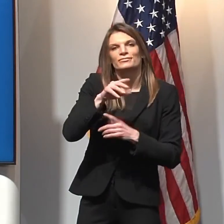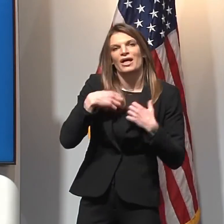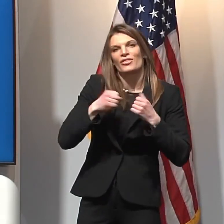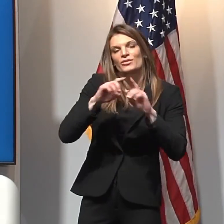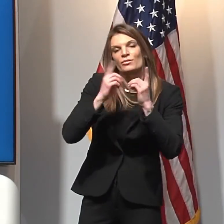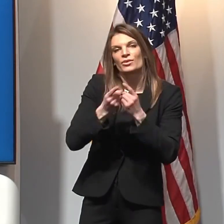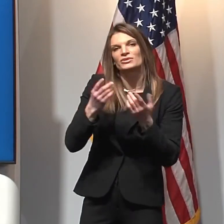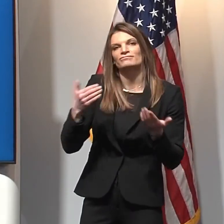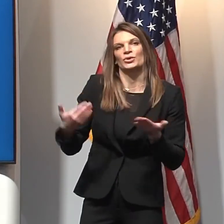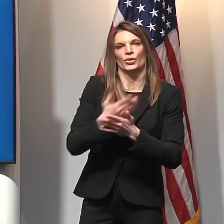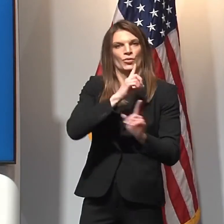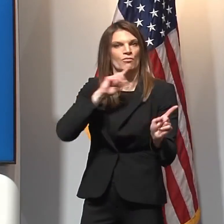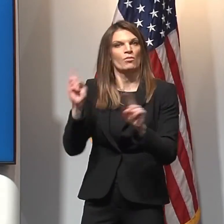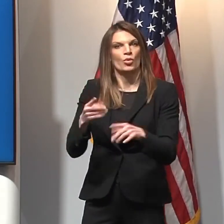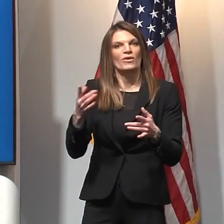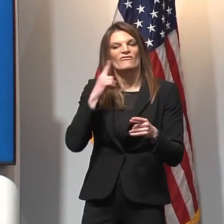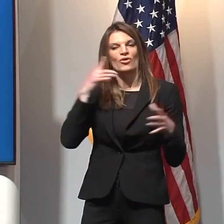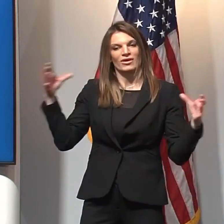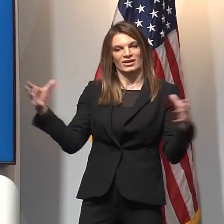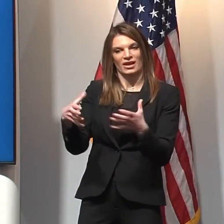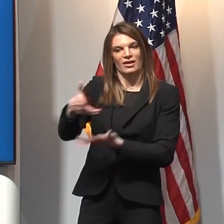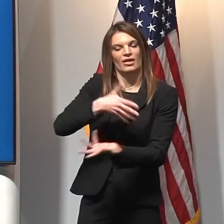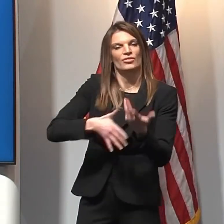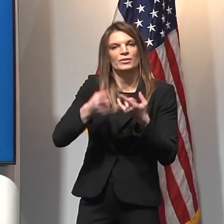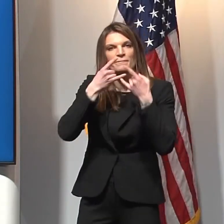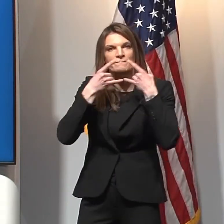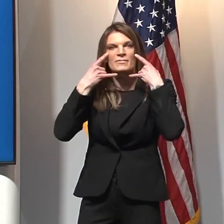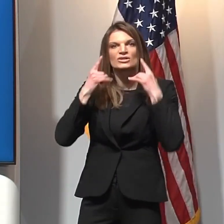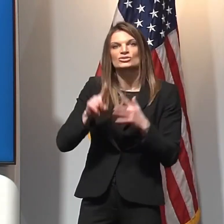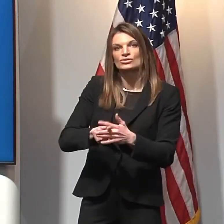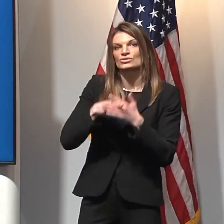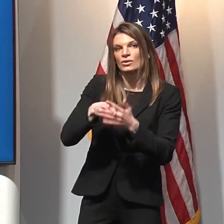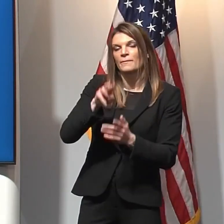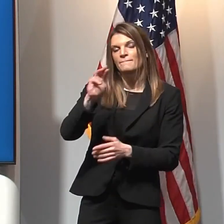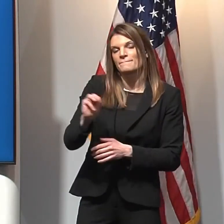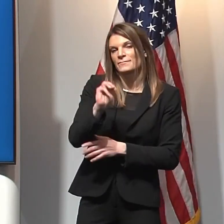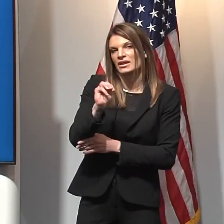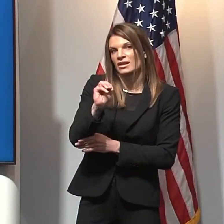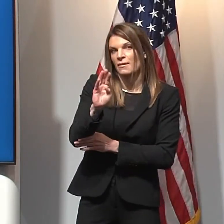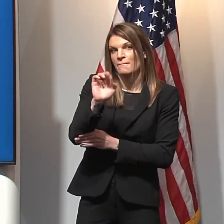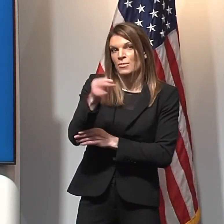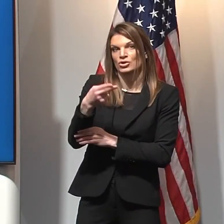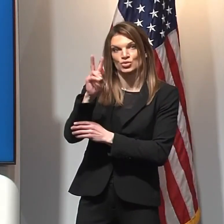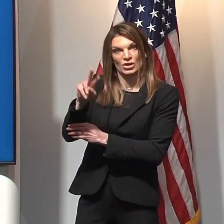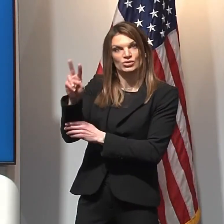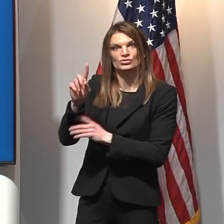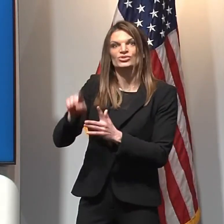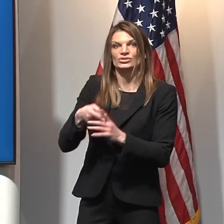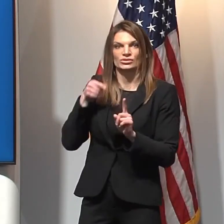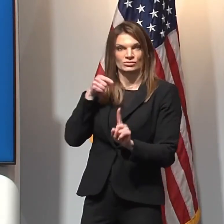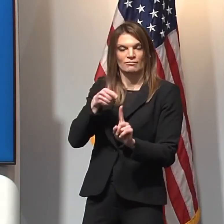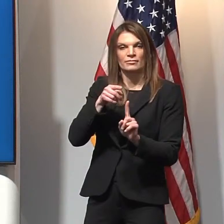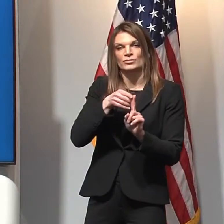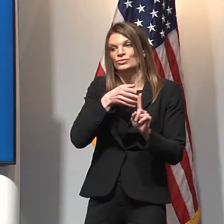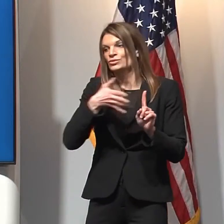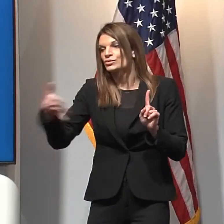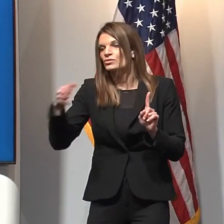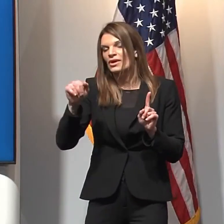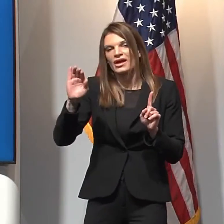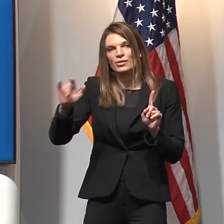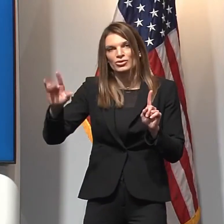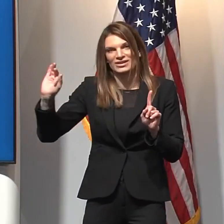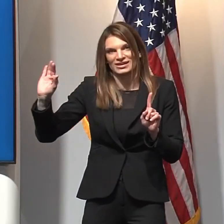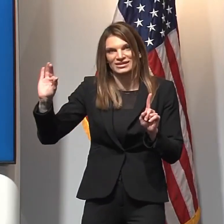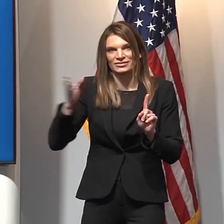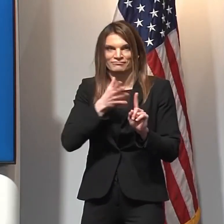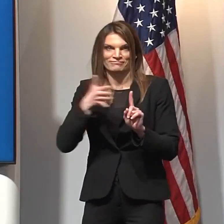updated gatherings and mask epidemic order that is effective Monday, March 22nd, and will remain in effect through Monday, April